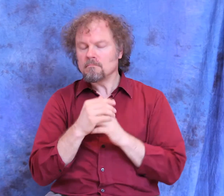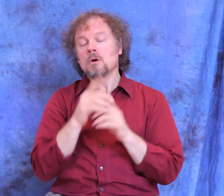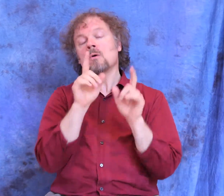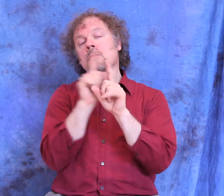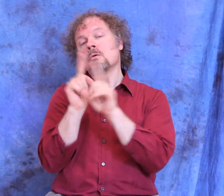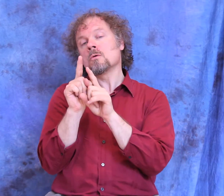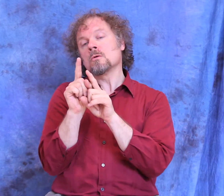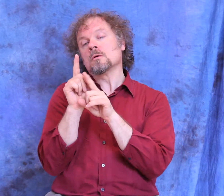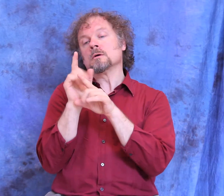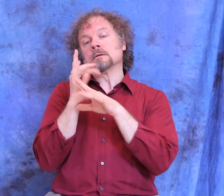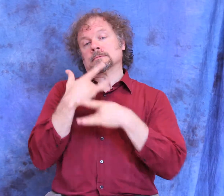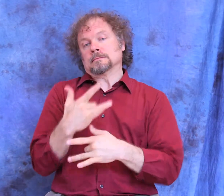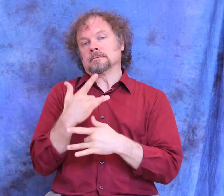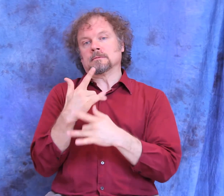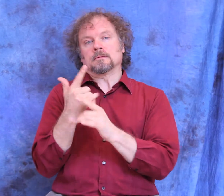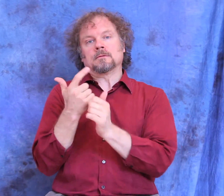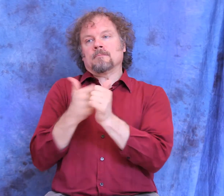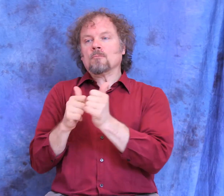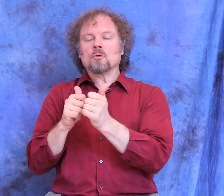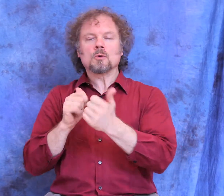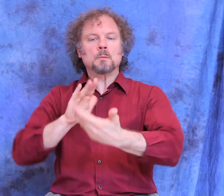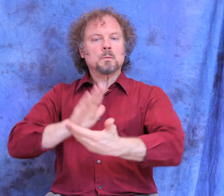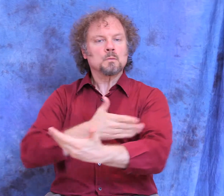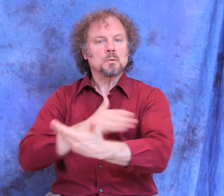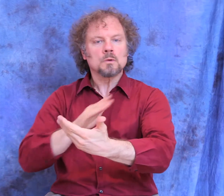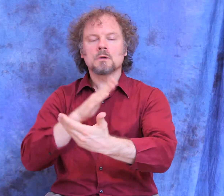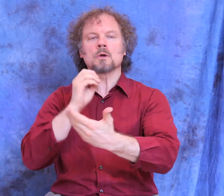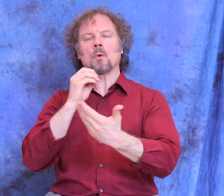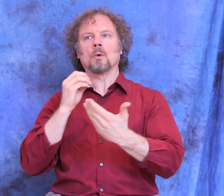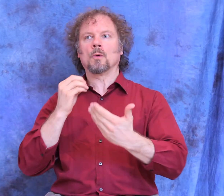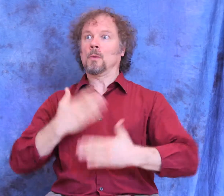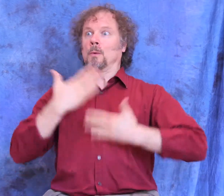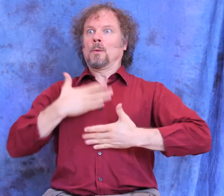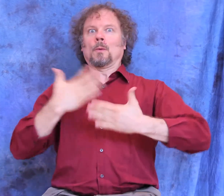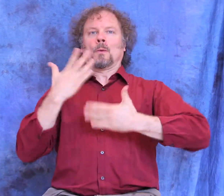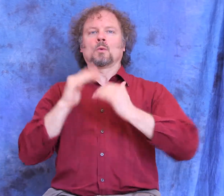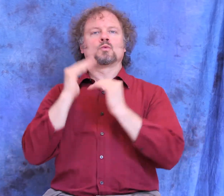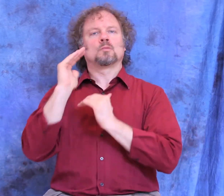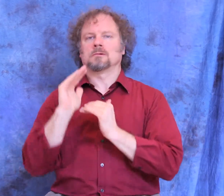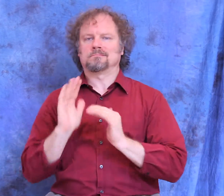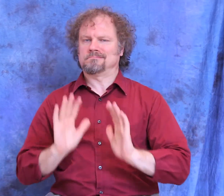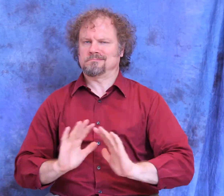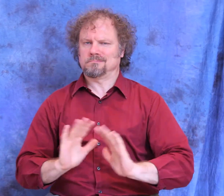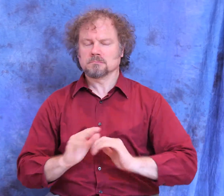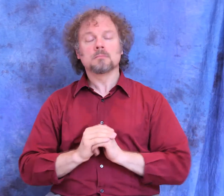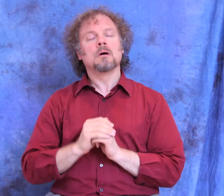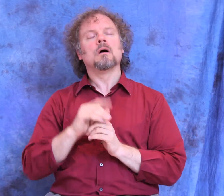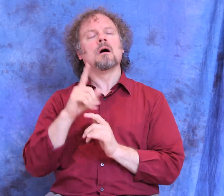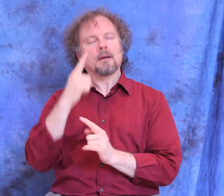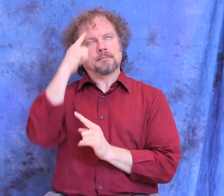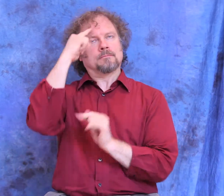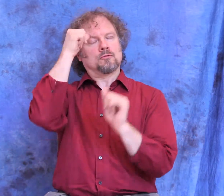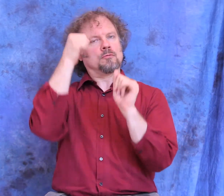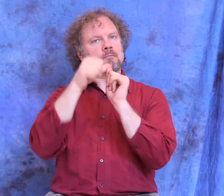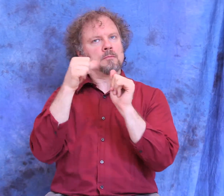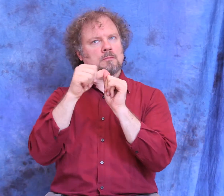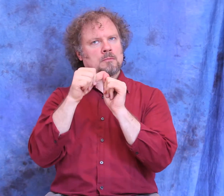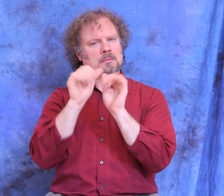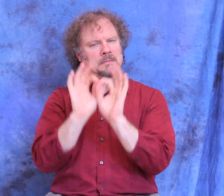to refrain from playing music and being overly joyous. This reminds us that it is extremely important to respect